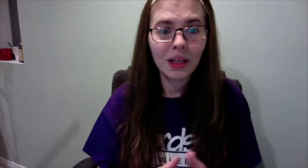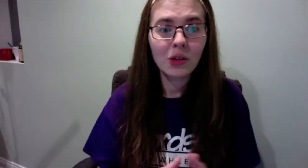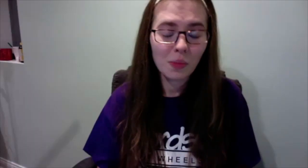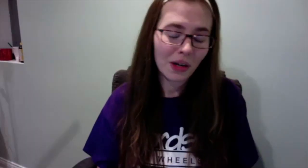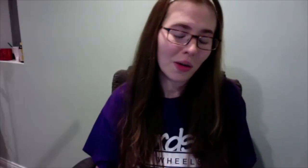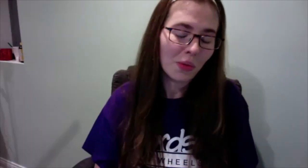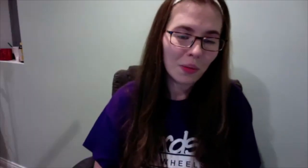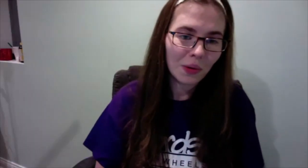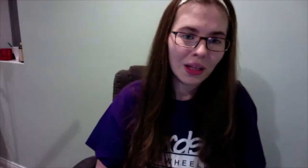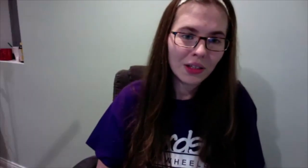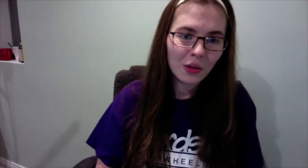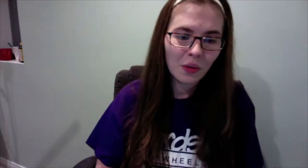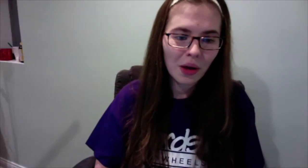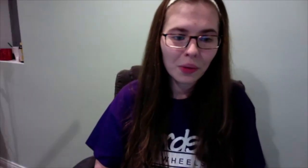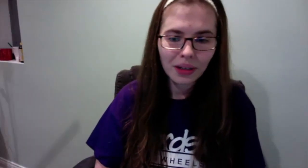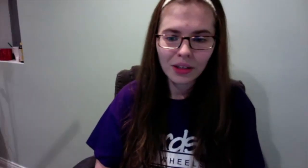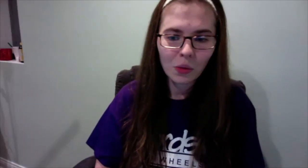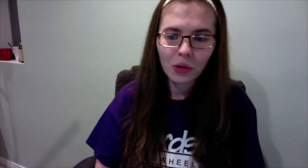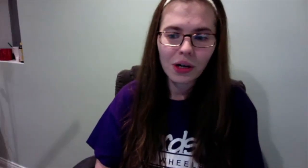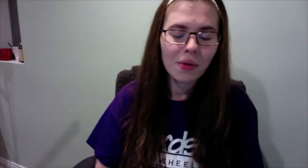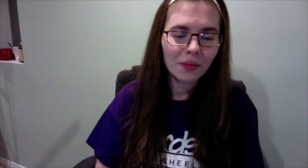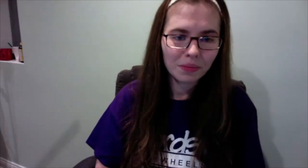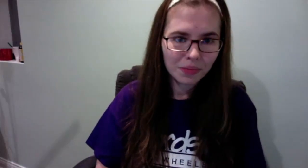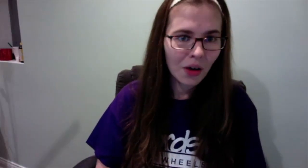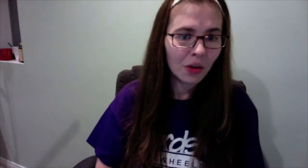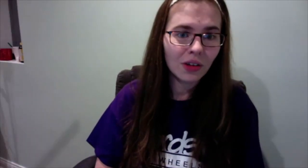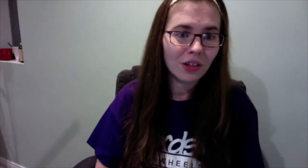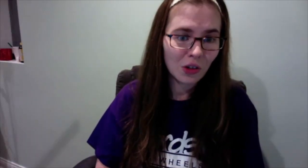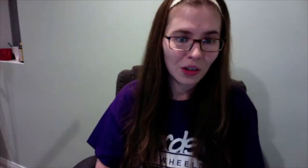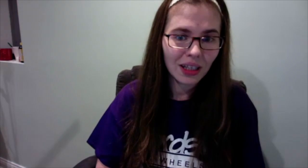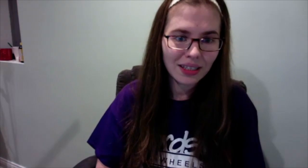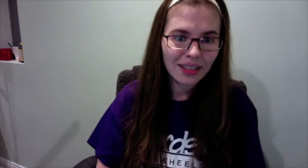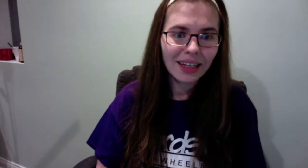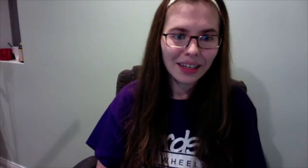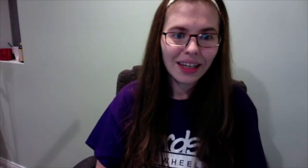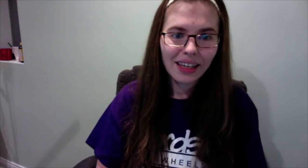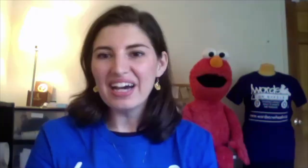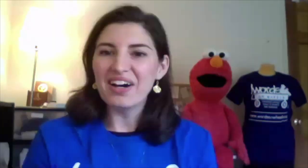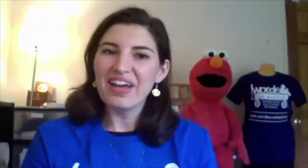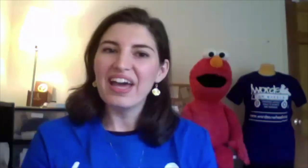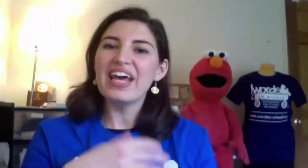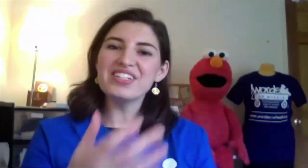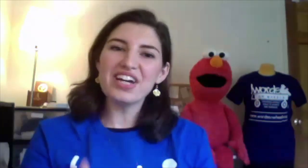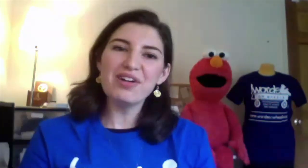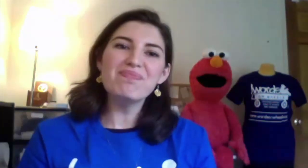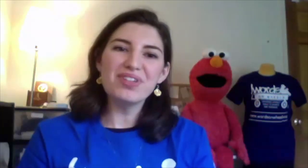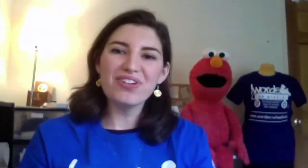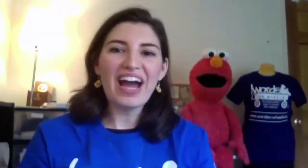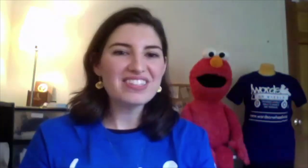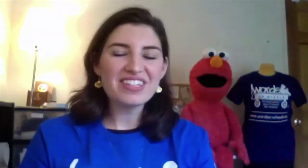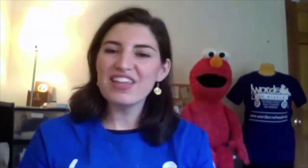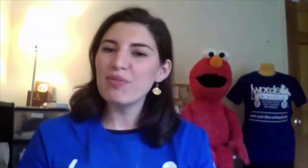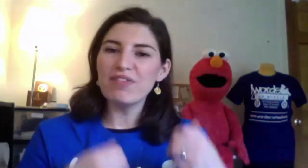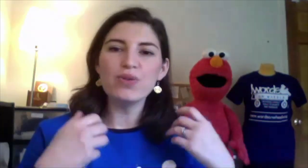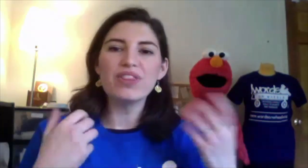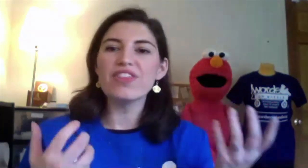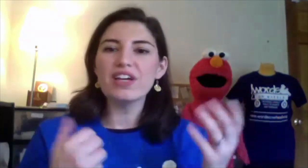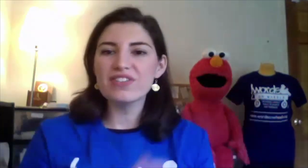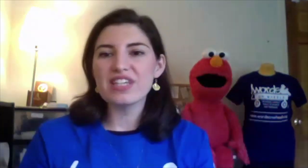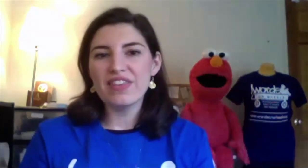pick up properly. So don't worry about how you're going to start this. Yeah. You're very smart. You're asking them if you can think of a sign that goes